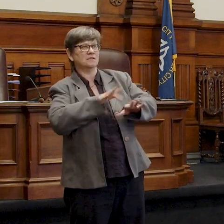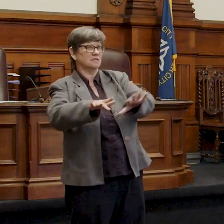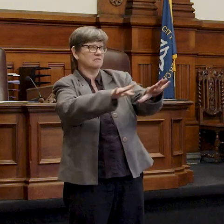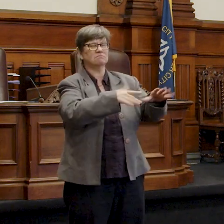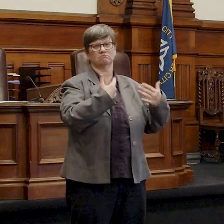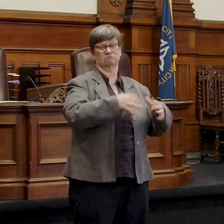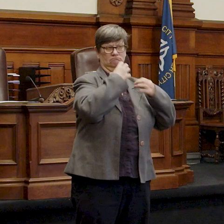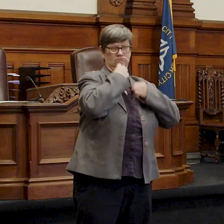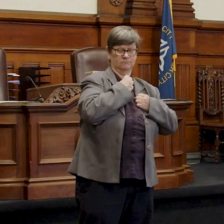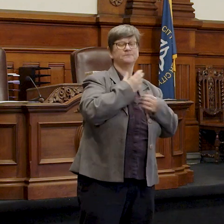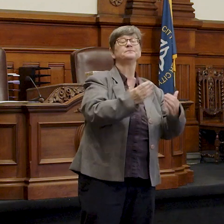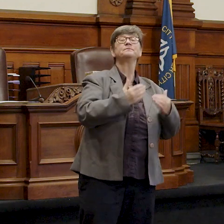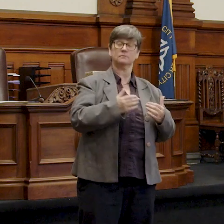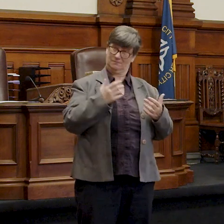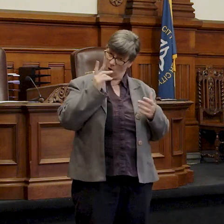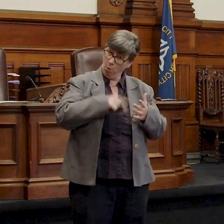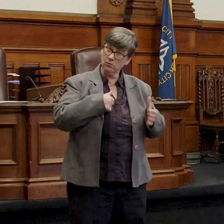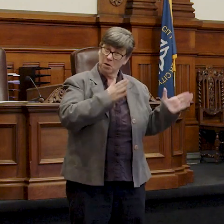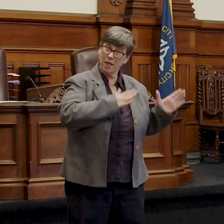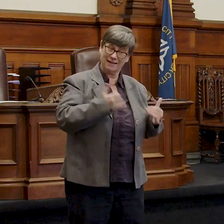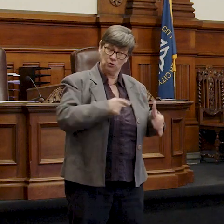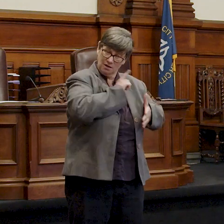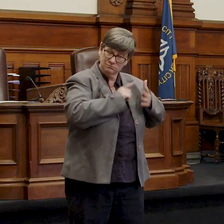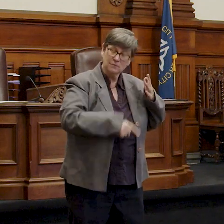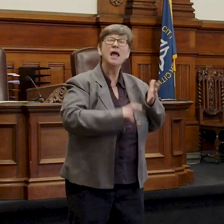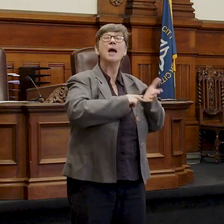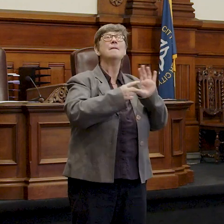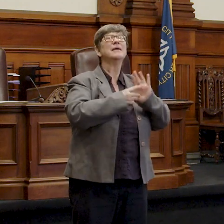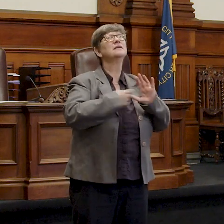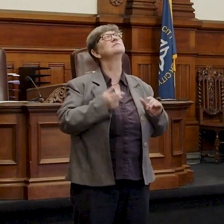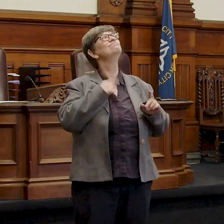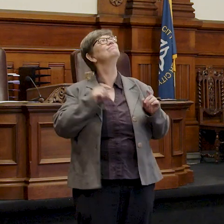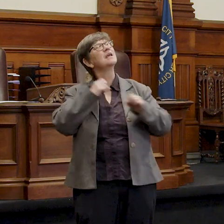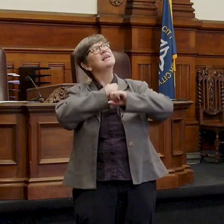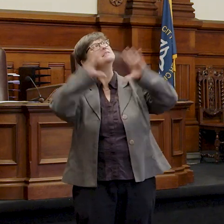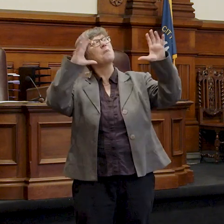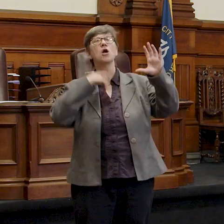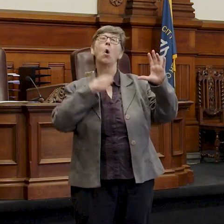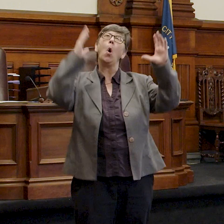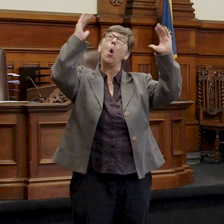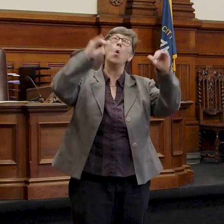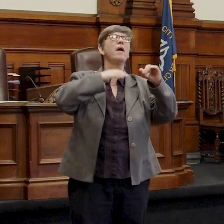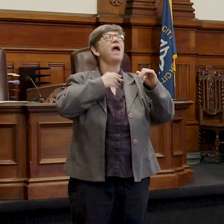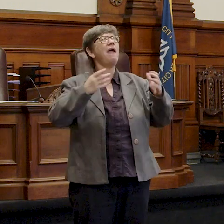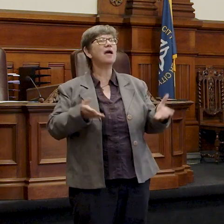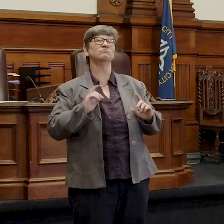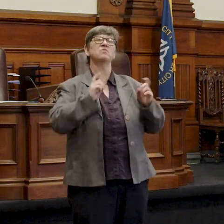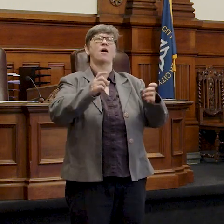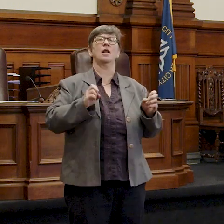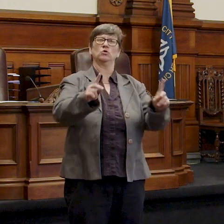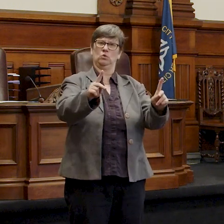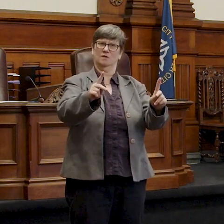I'm proposing today are putting meaning behind the message of inspiring hope, and delivering opportunity. President